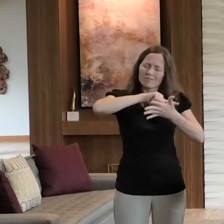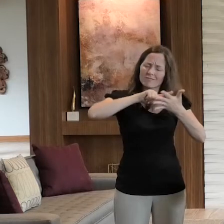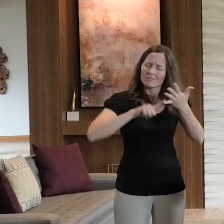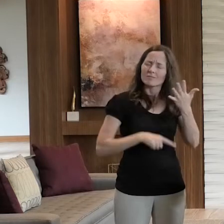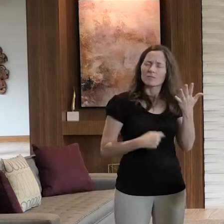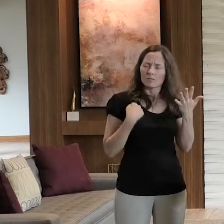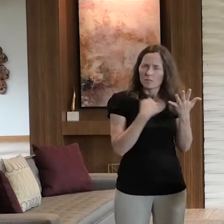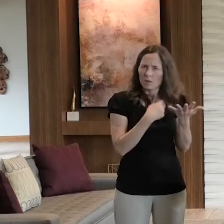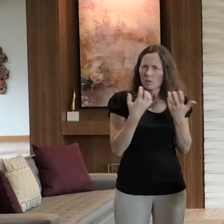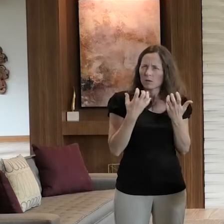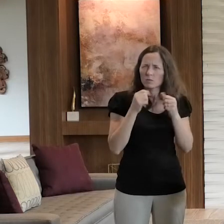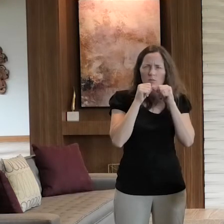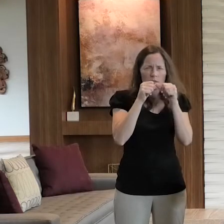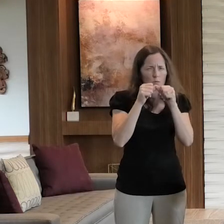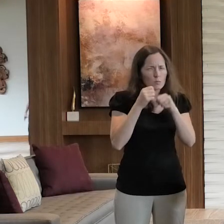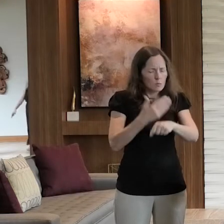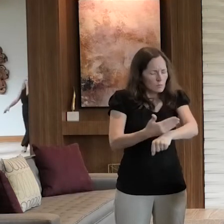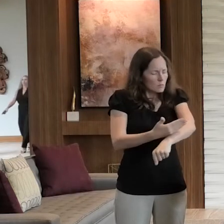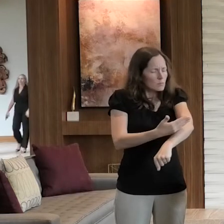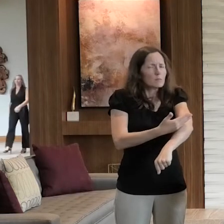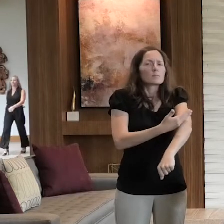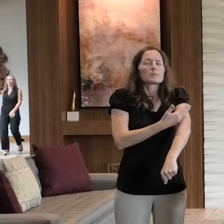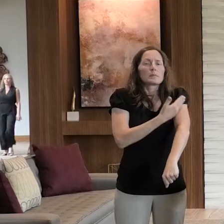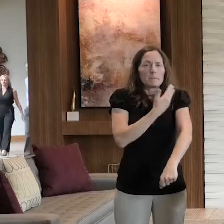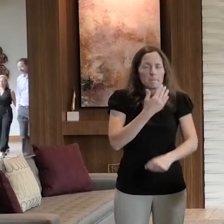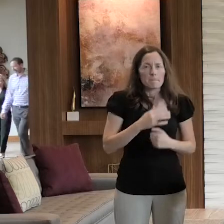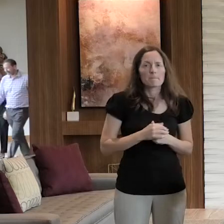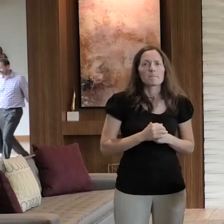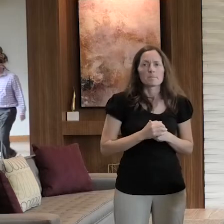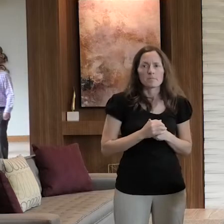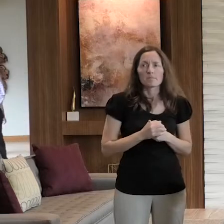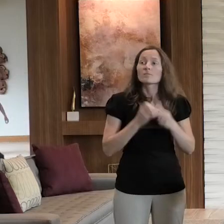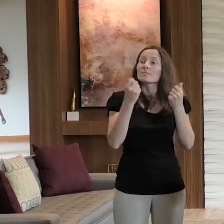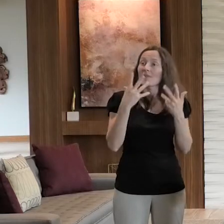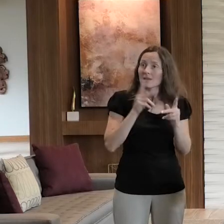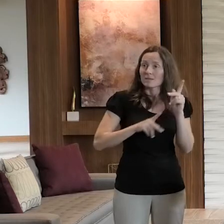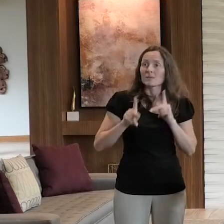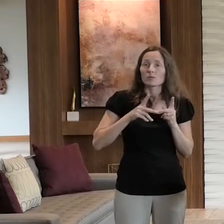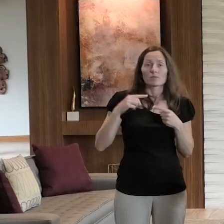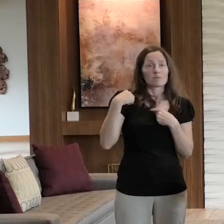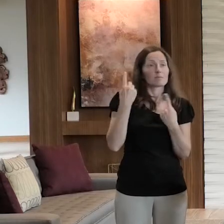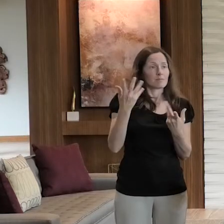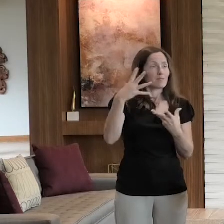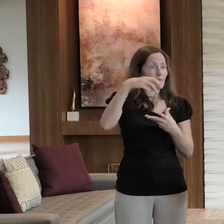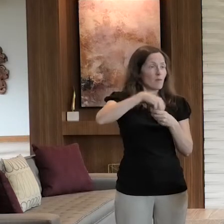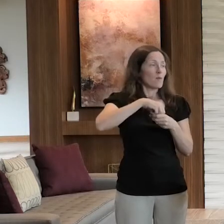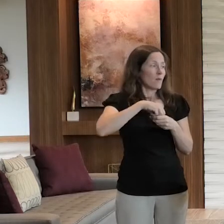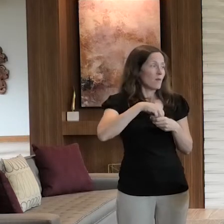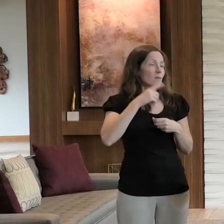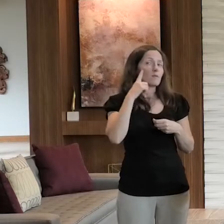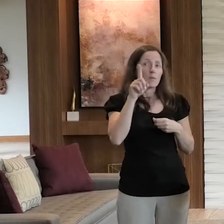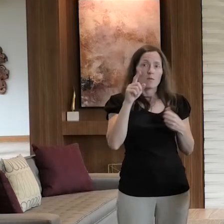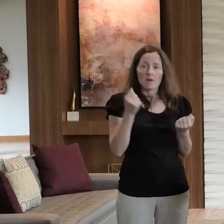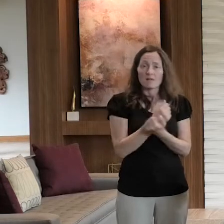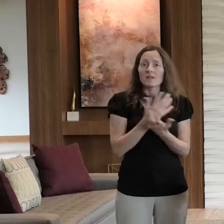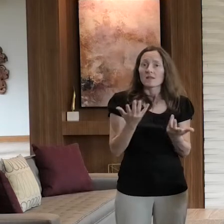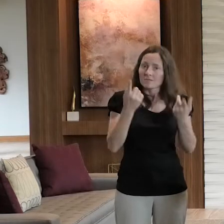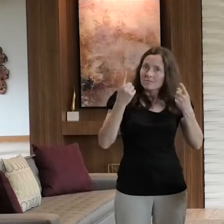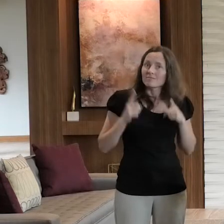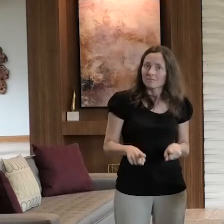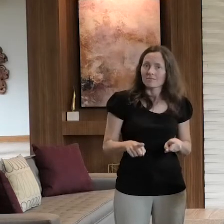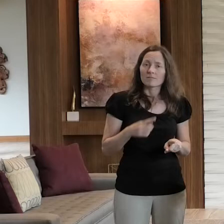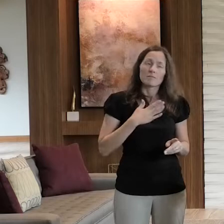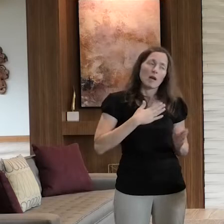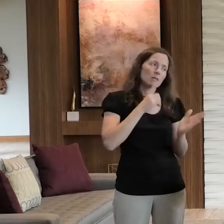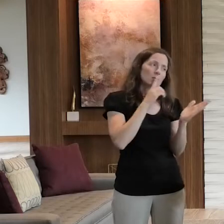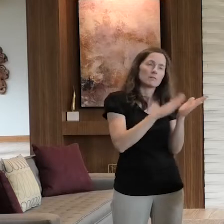challenge. I know many folks had part of this to be able to make this all come together. My commendation to